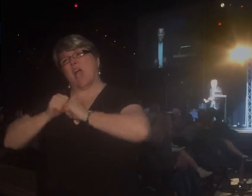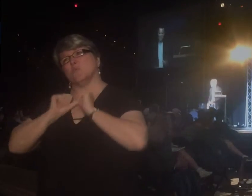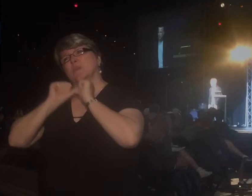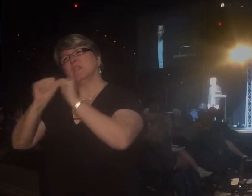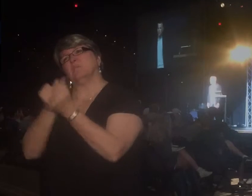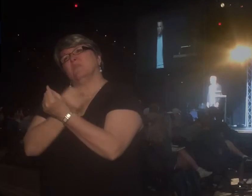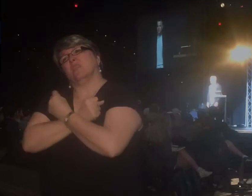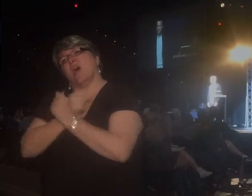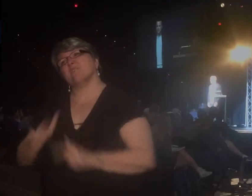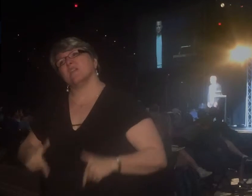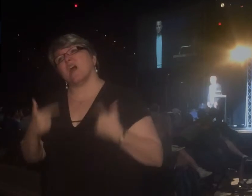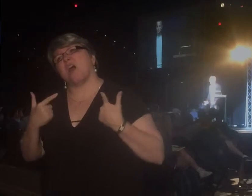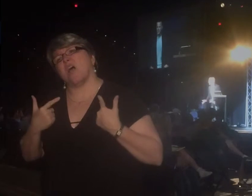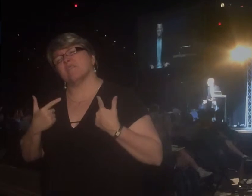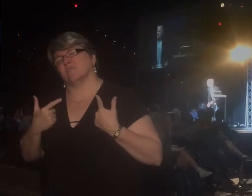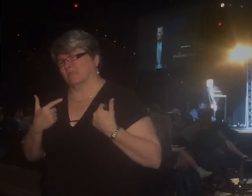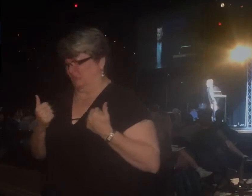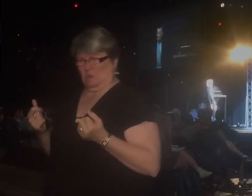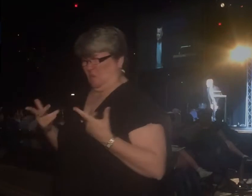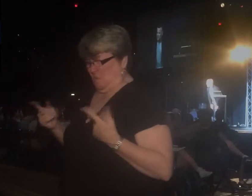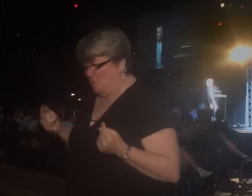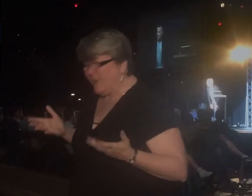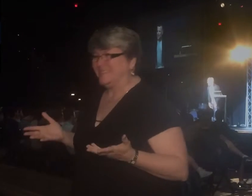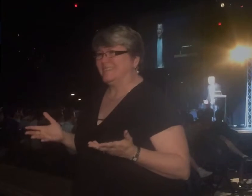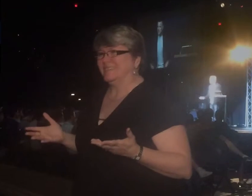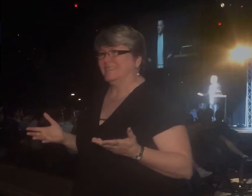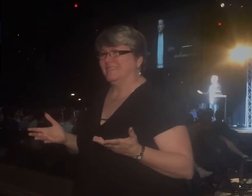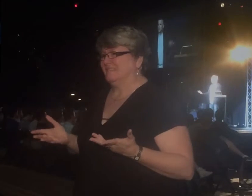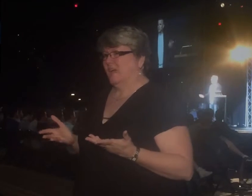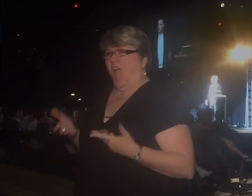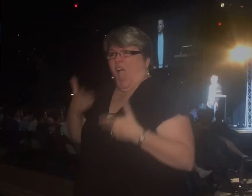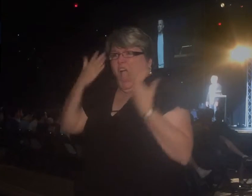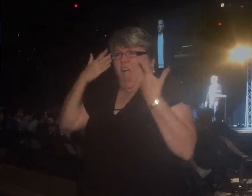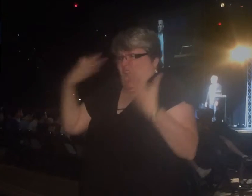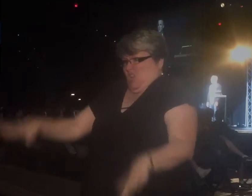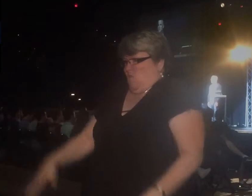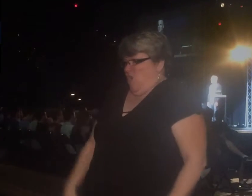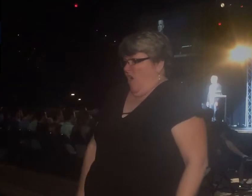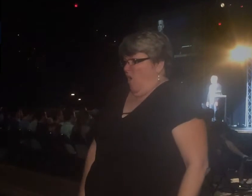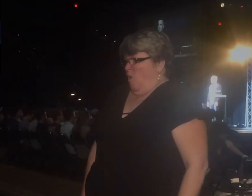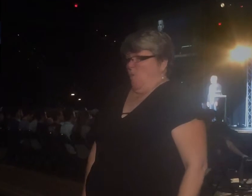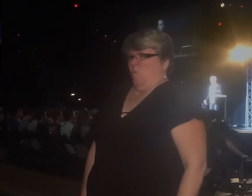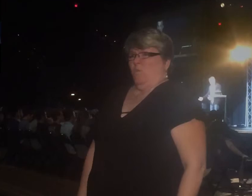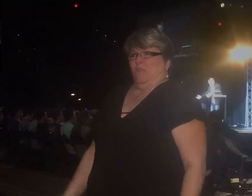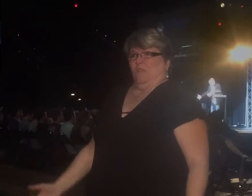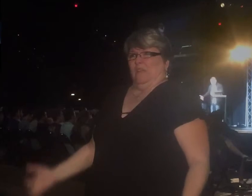for years. How do we keep the love alive? What? I don't know.